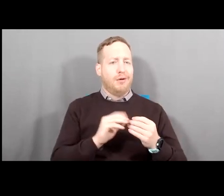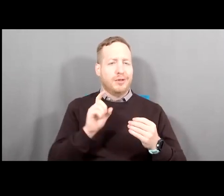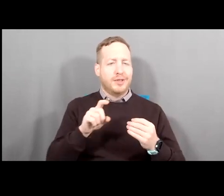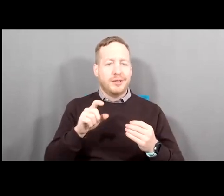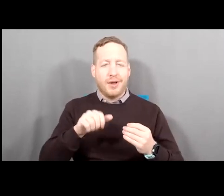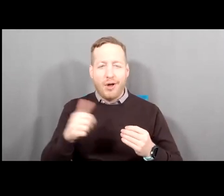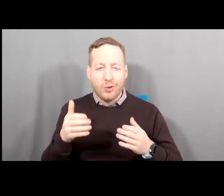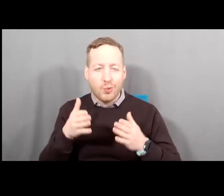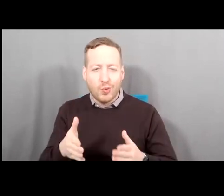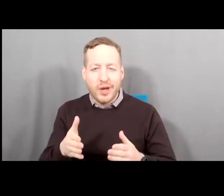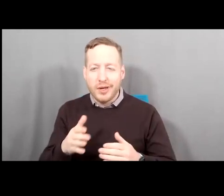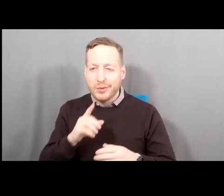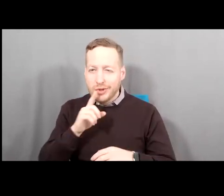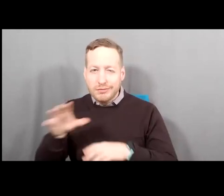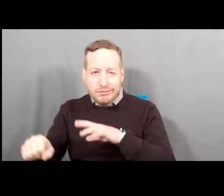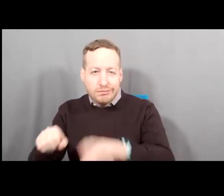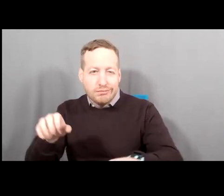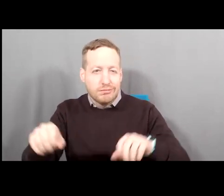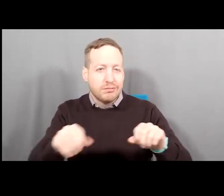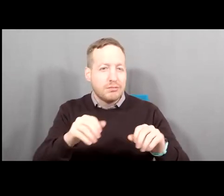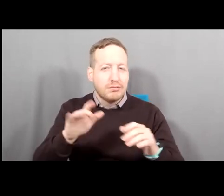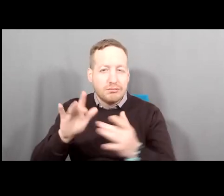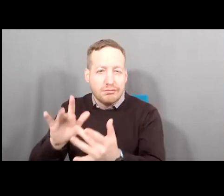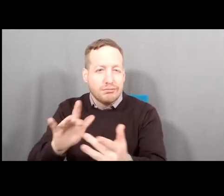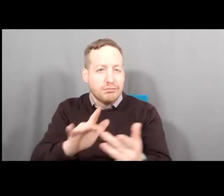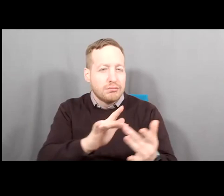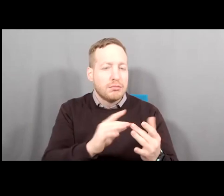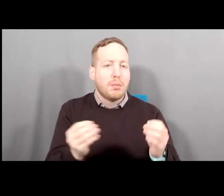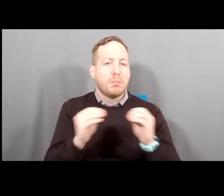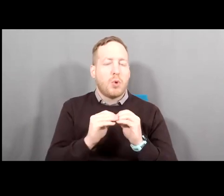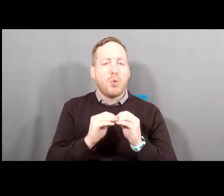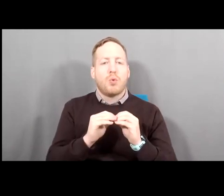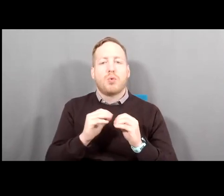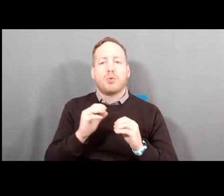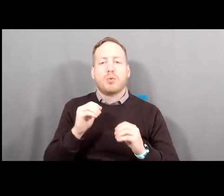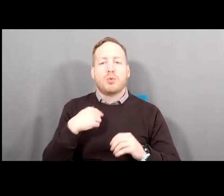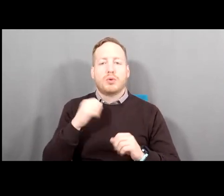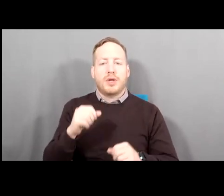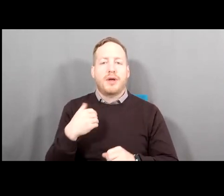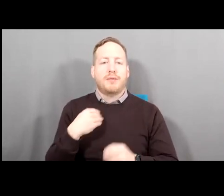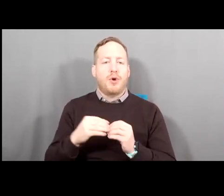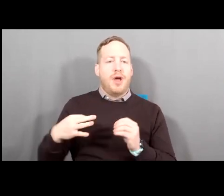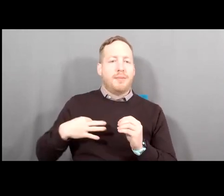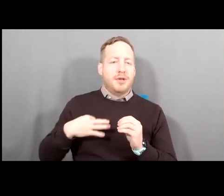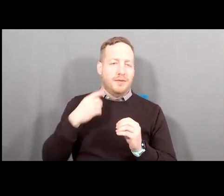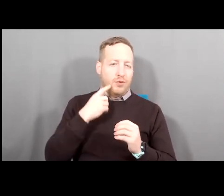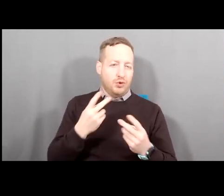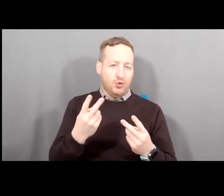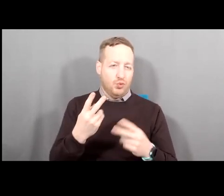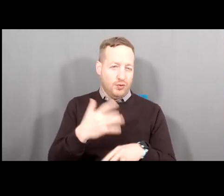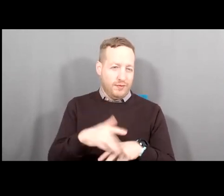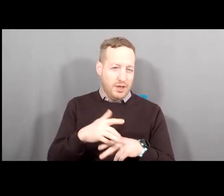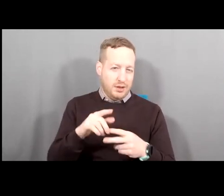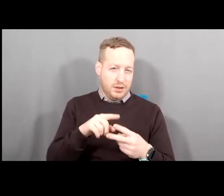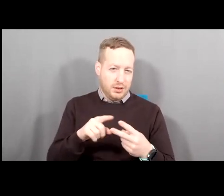not the traditional, maybe you would try a different way, not the traditional vlog, but other ways of doing outreach so that we